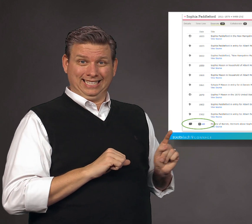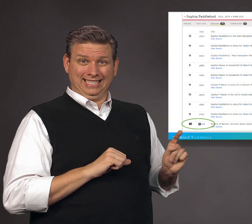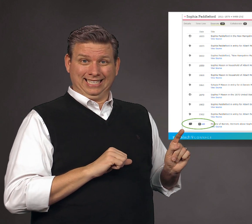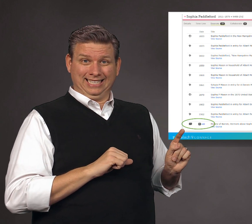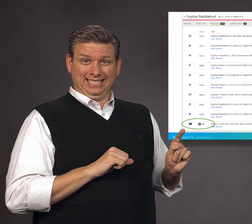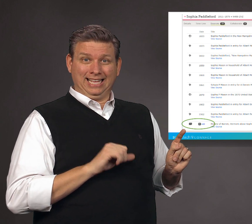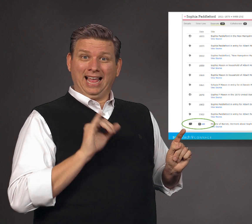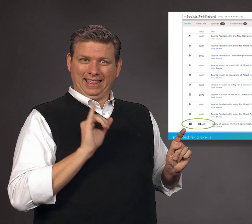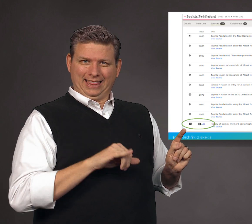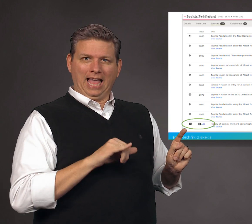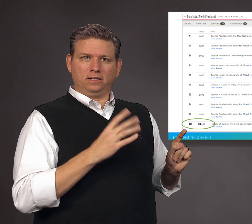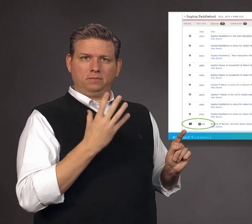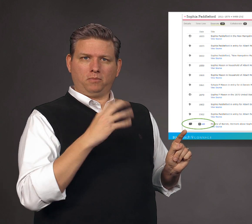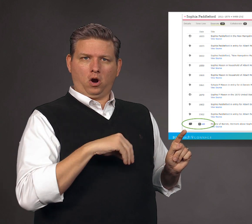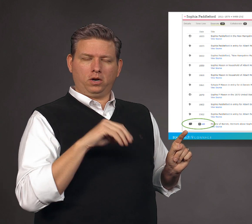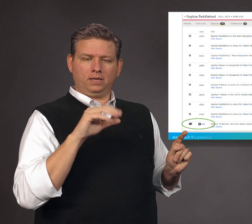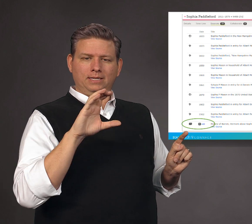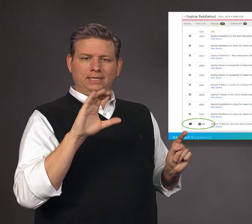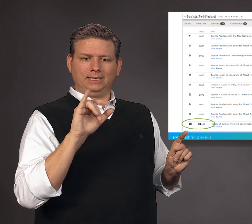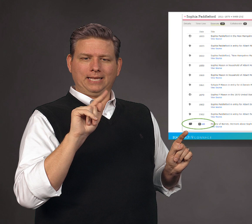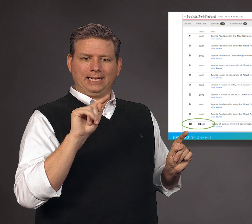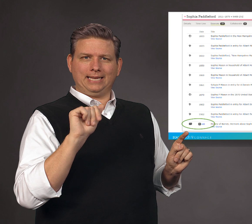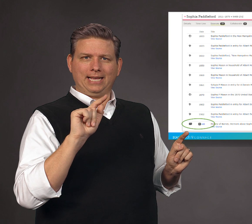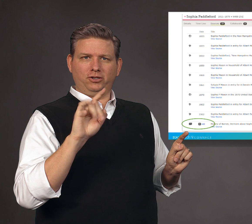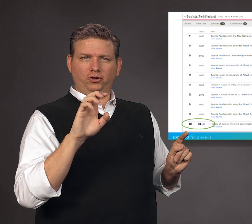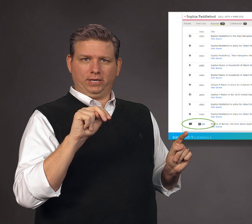provided as part of the source citation.